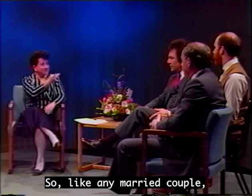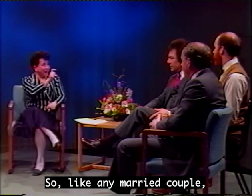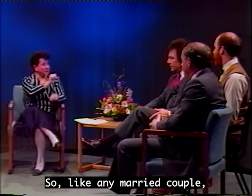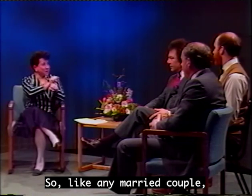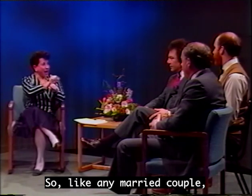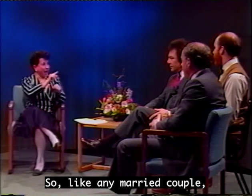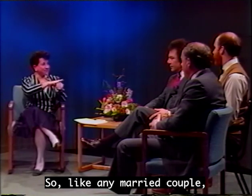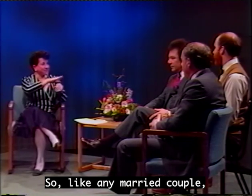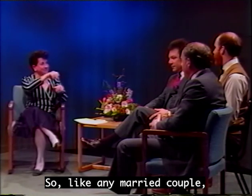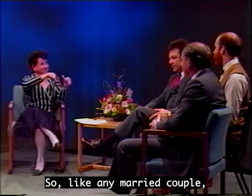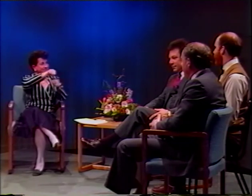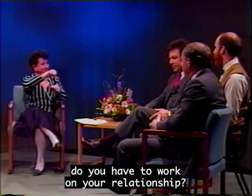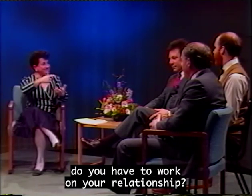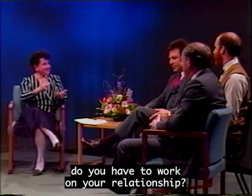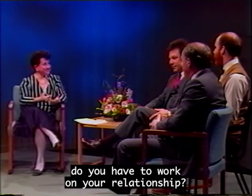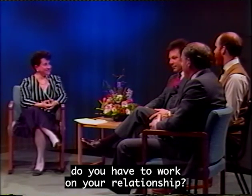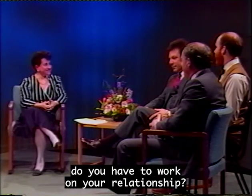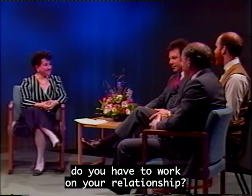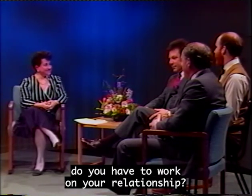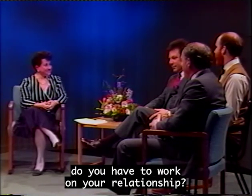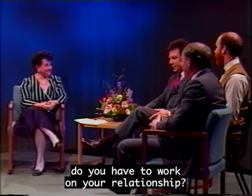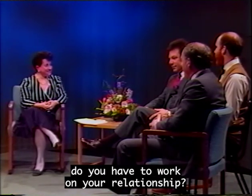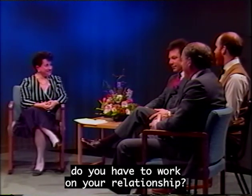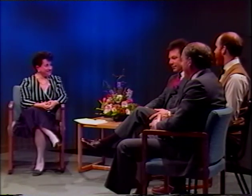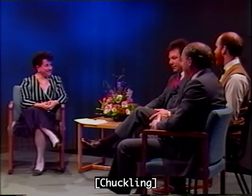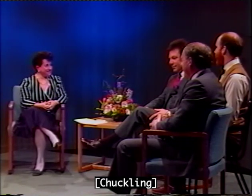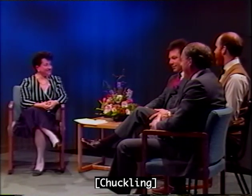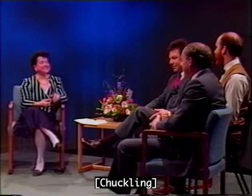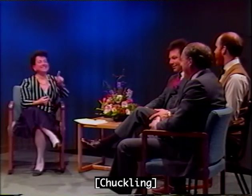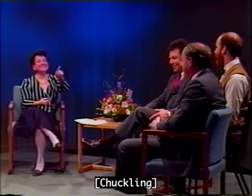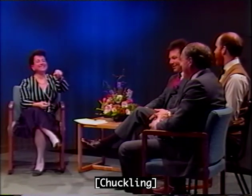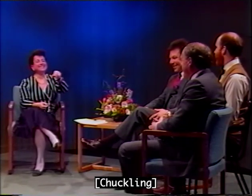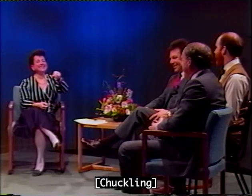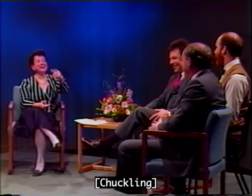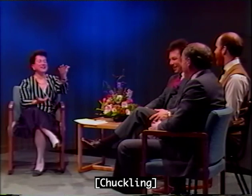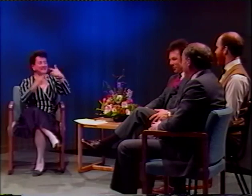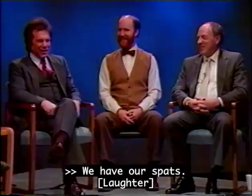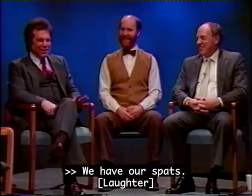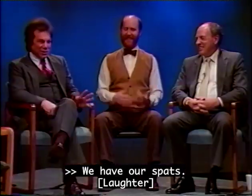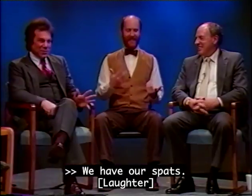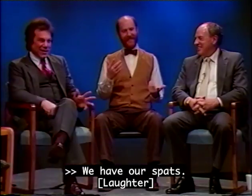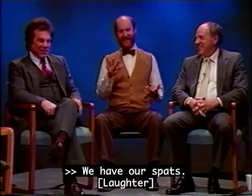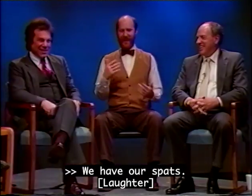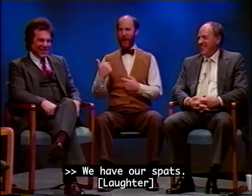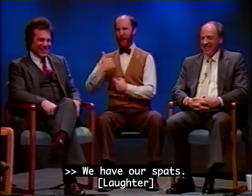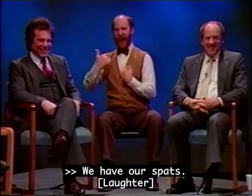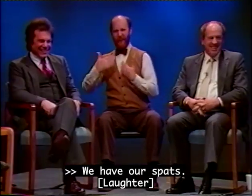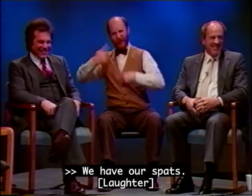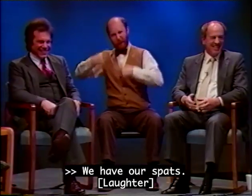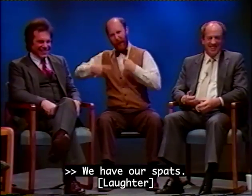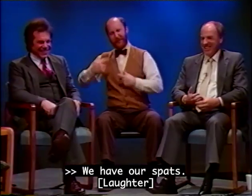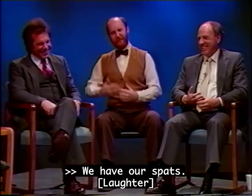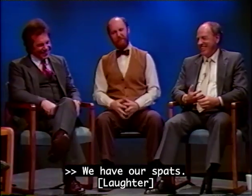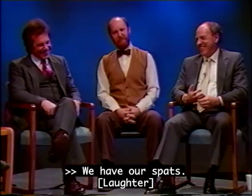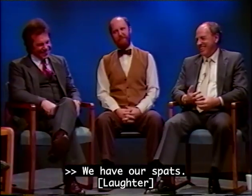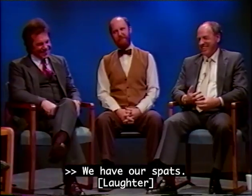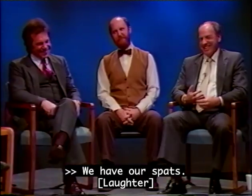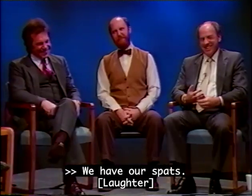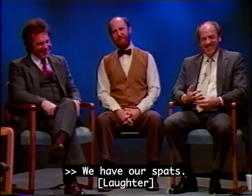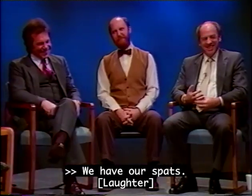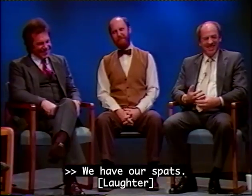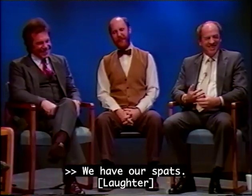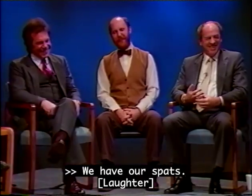So, like any married couple, do you have to work on your relationship? We have our spats.